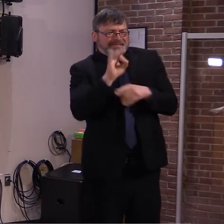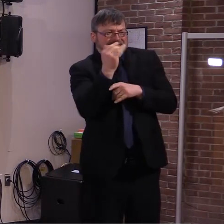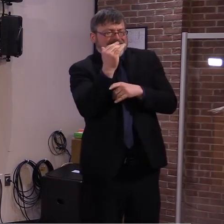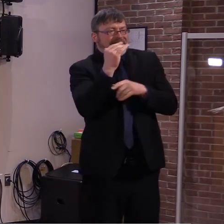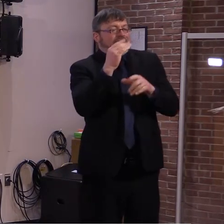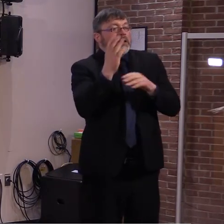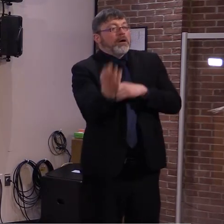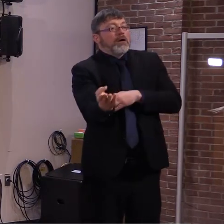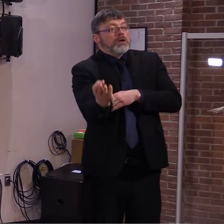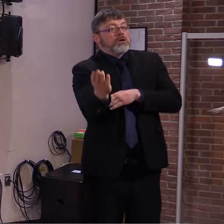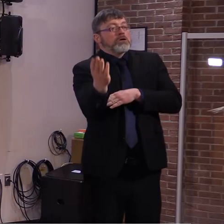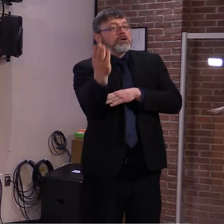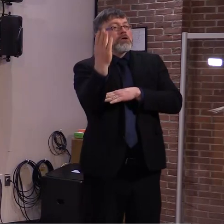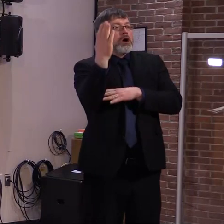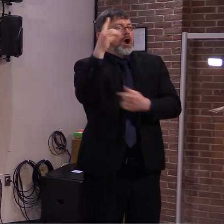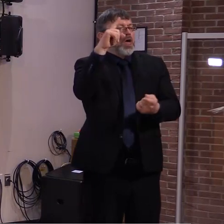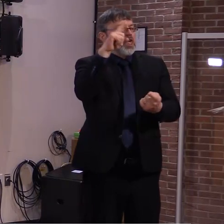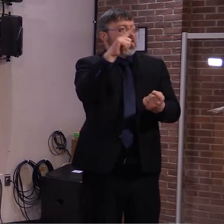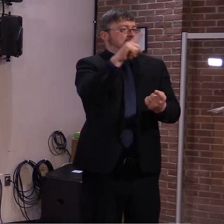Tom, Compass,